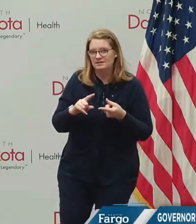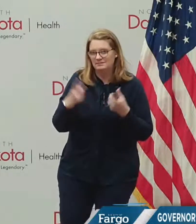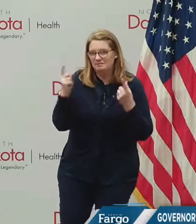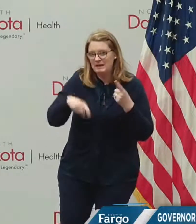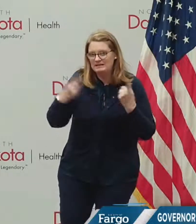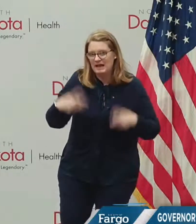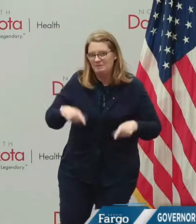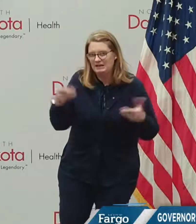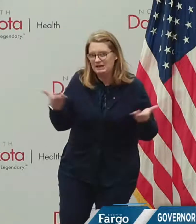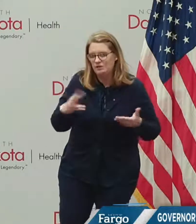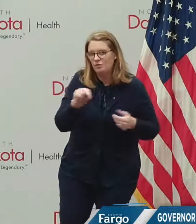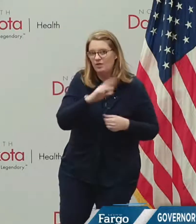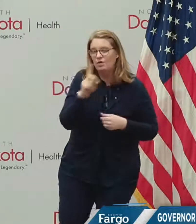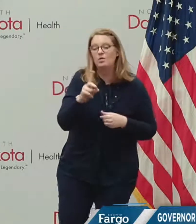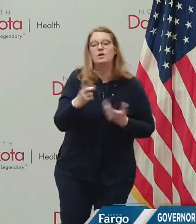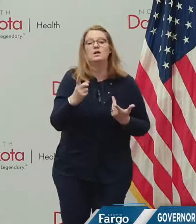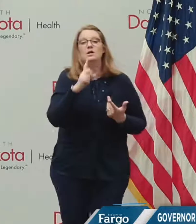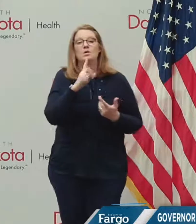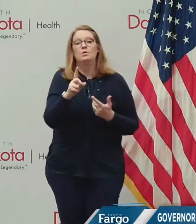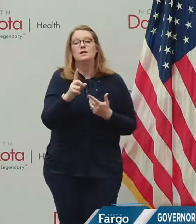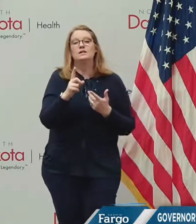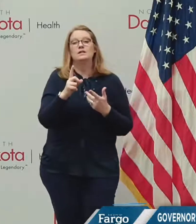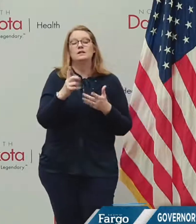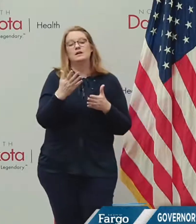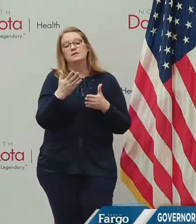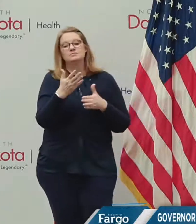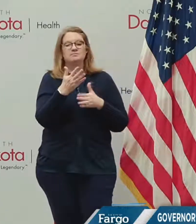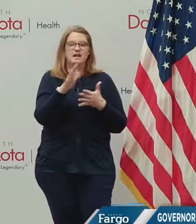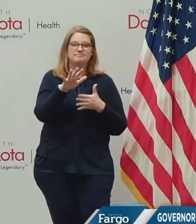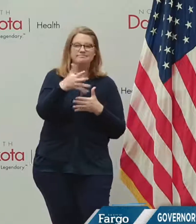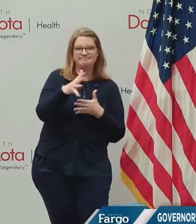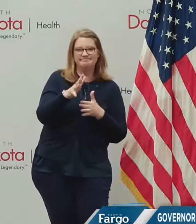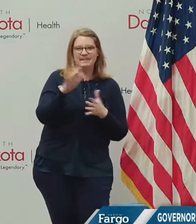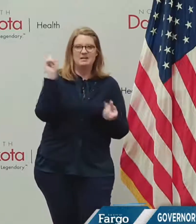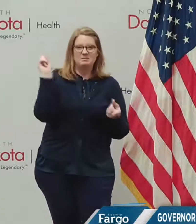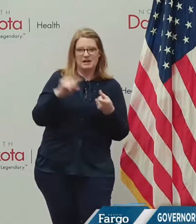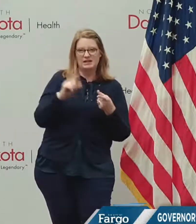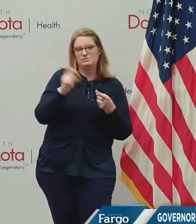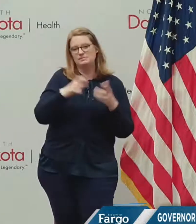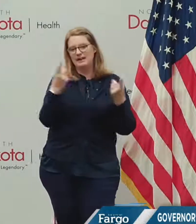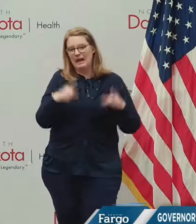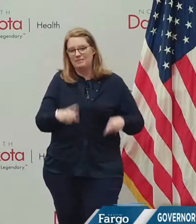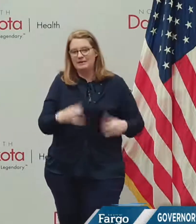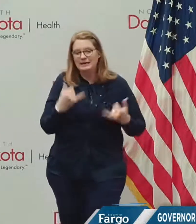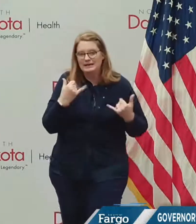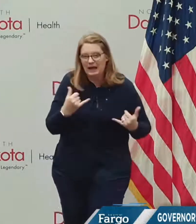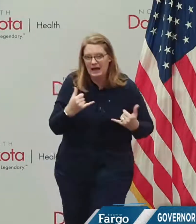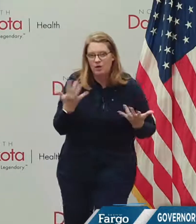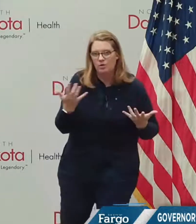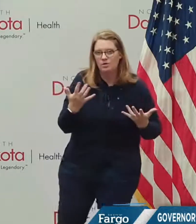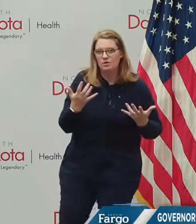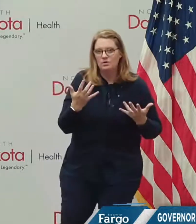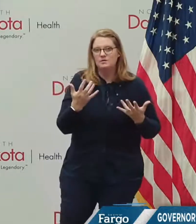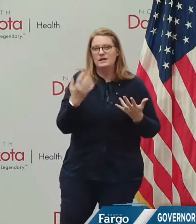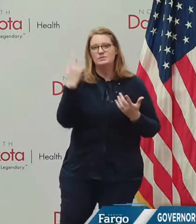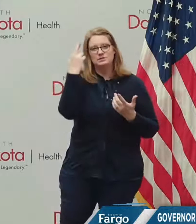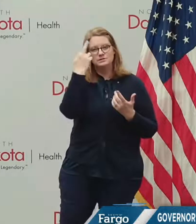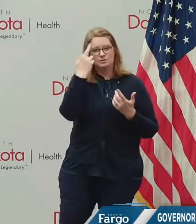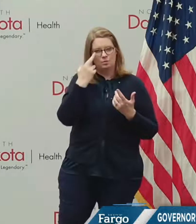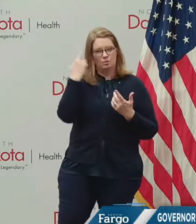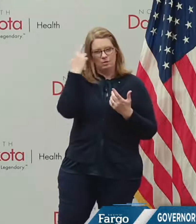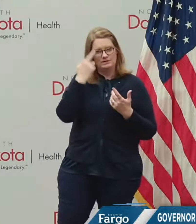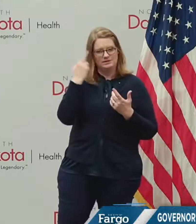talked about how that partial or incomplete mitigation must be what's going on right now, because that would help explain the